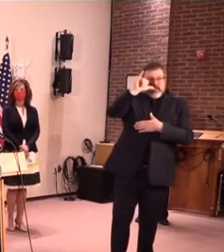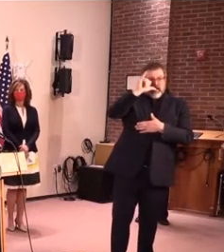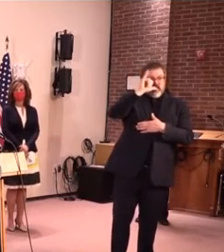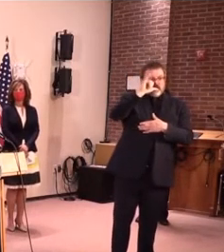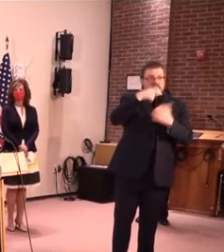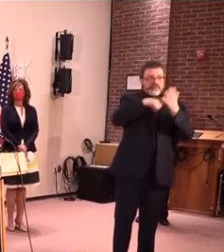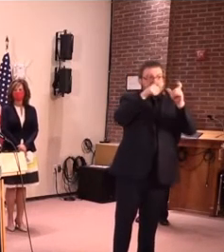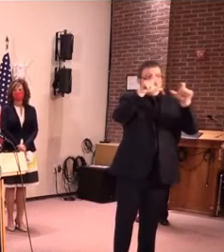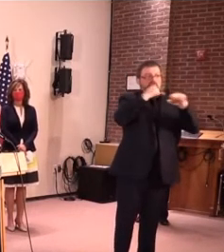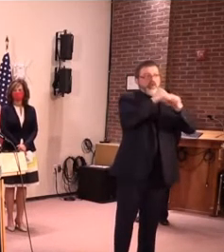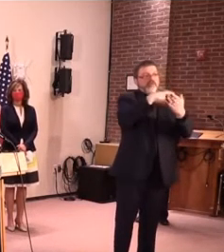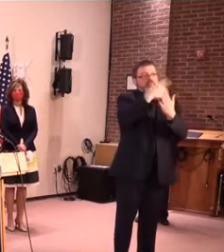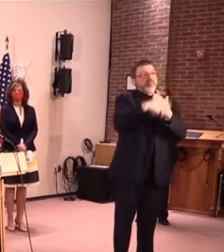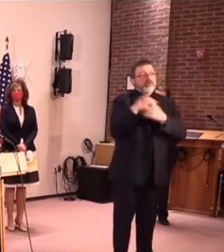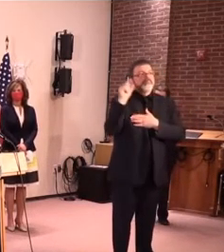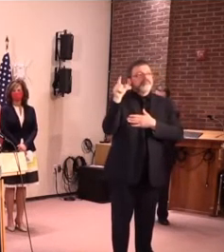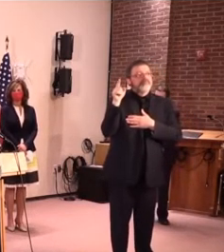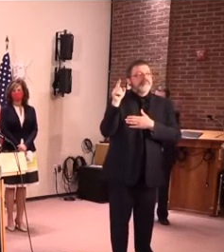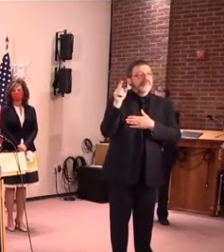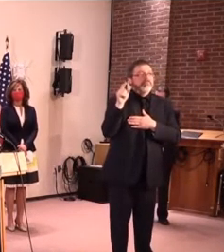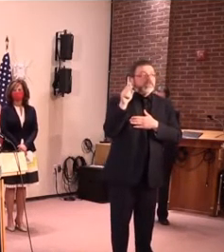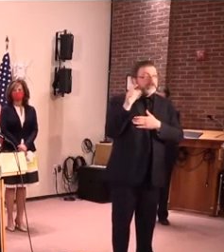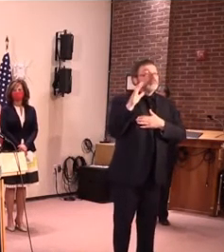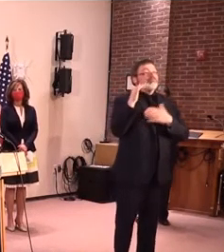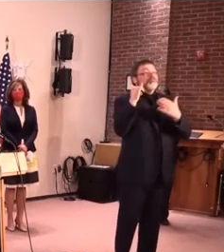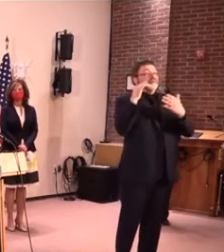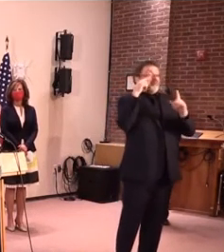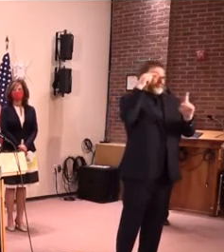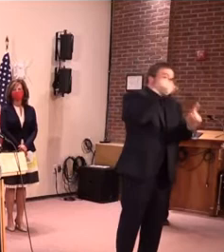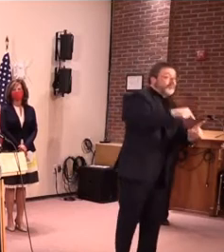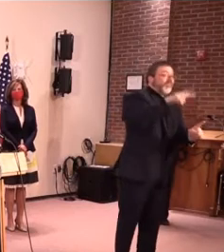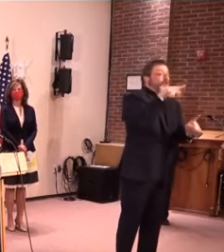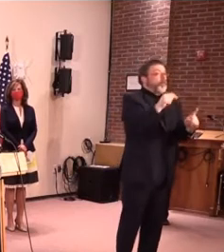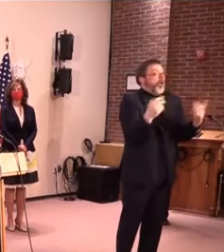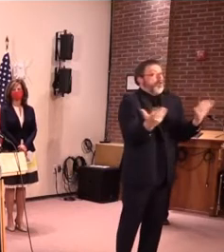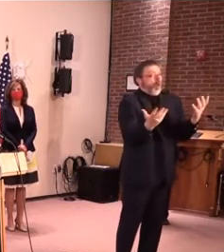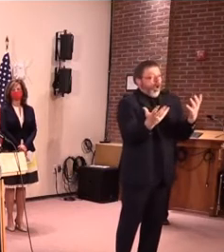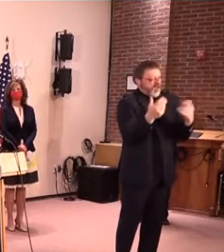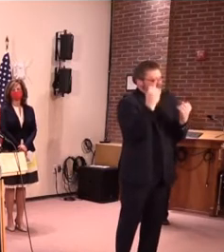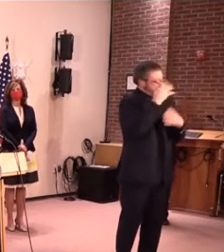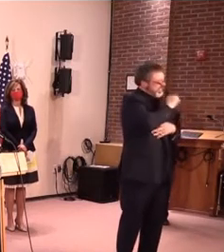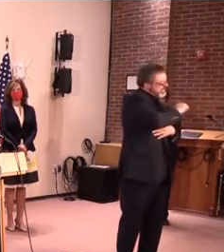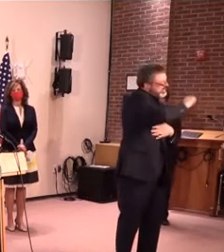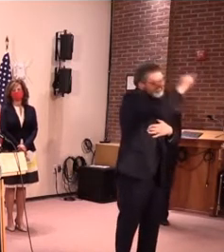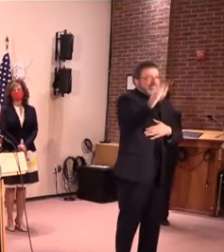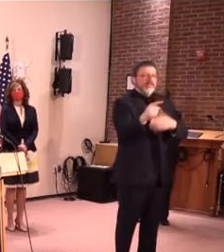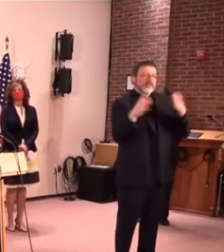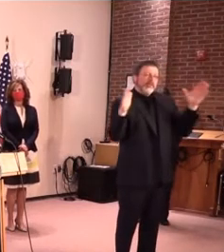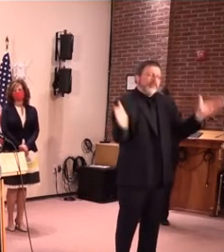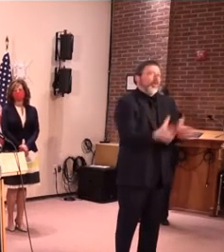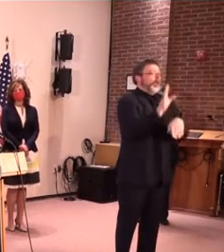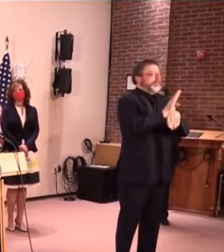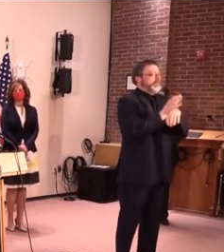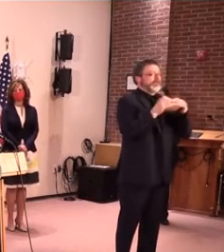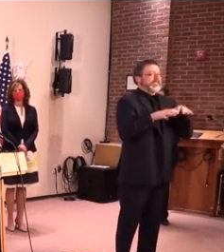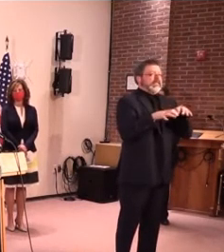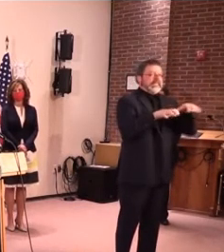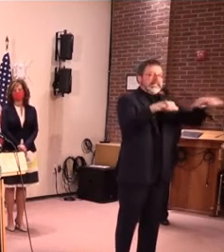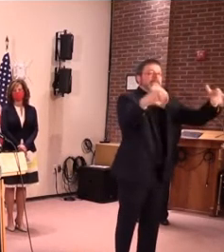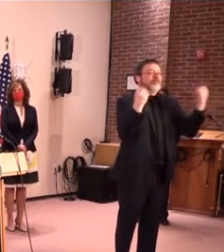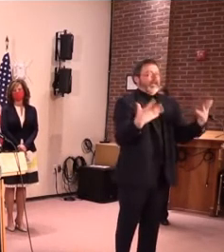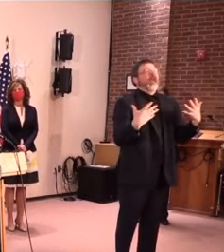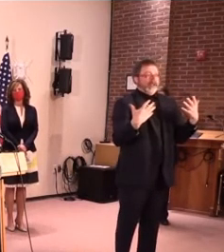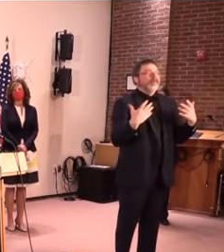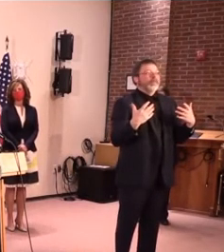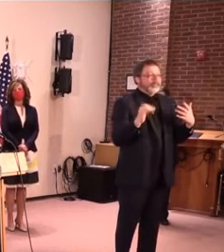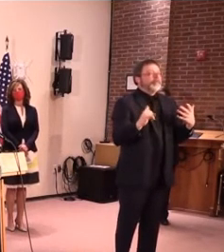look at the current House and Senate proposals, for sweeping and significant PPP reform. The need for PPP reform,